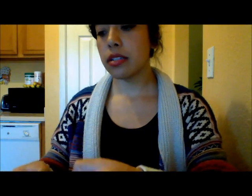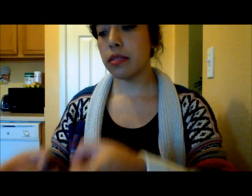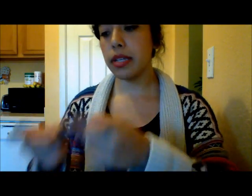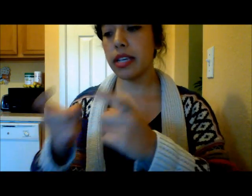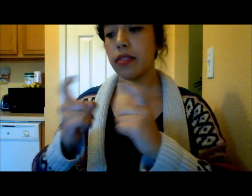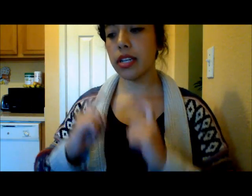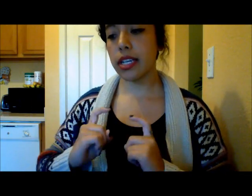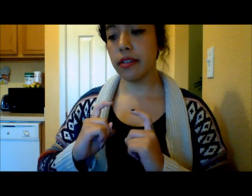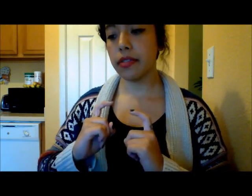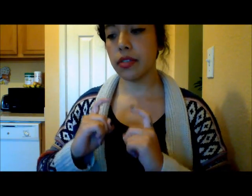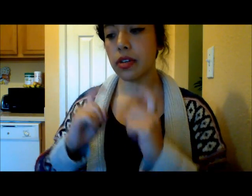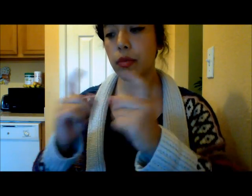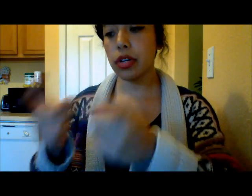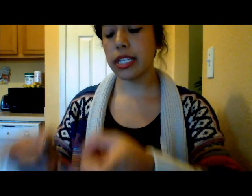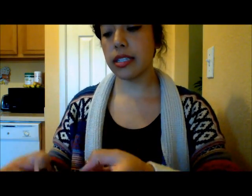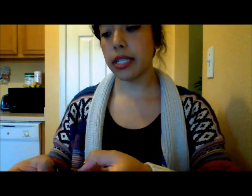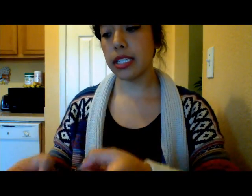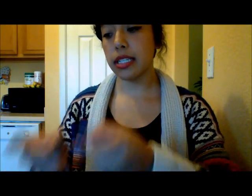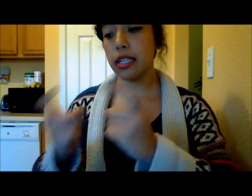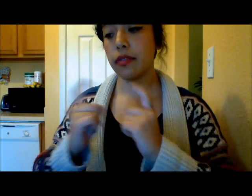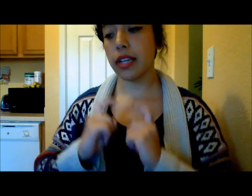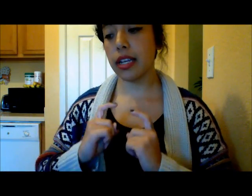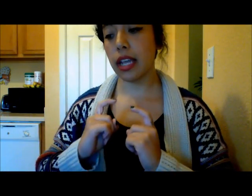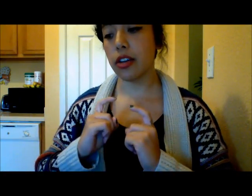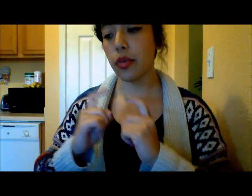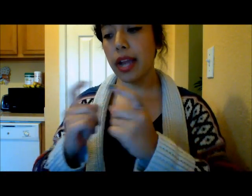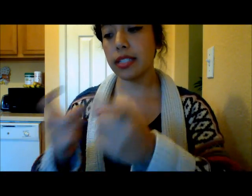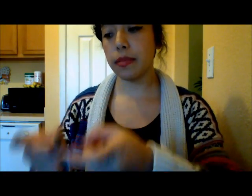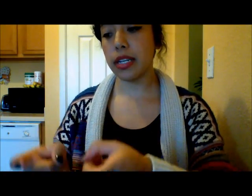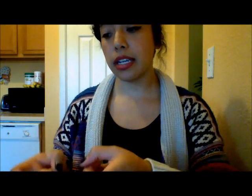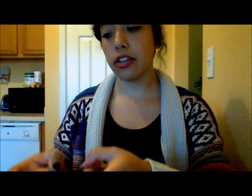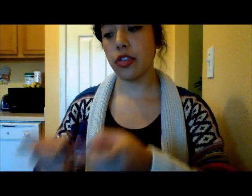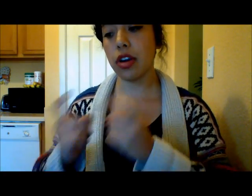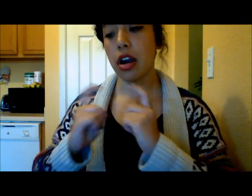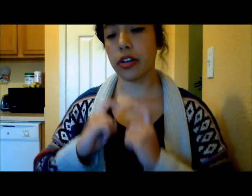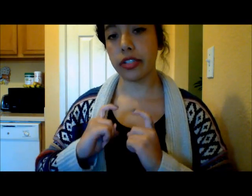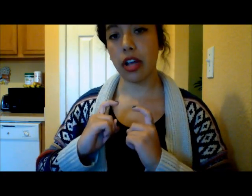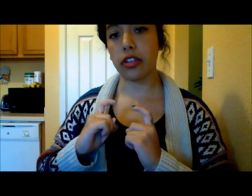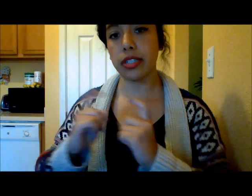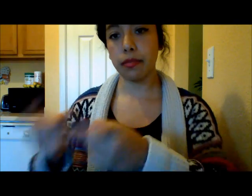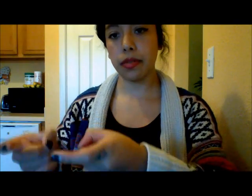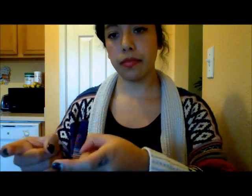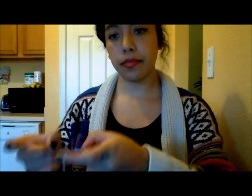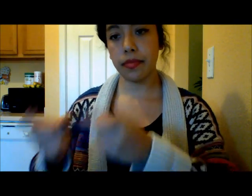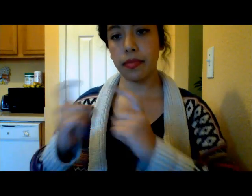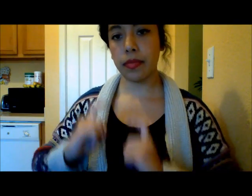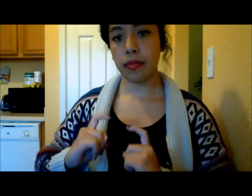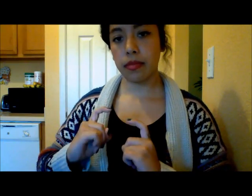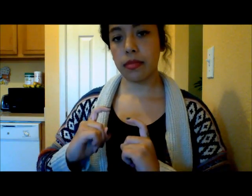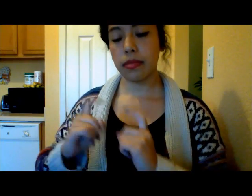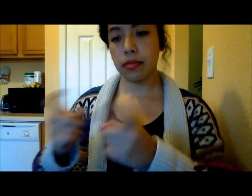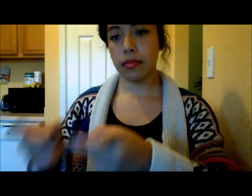To be given a gift or awarded something significant like a grant, money, a new car, or scholarship.